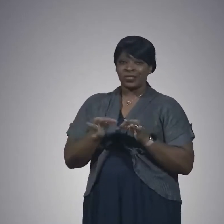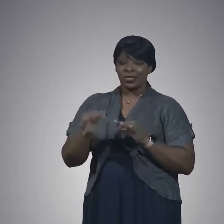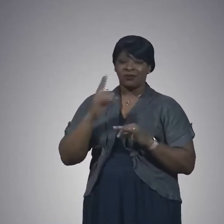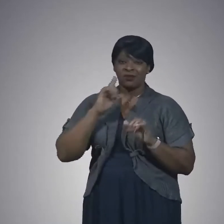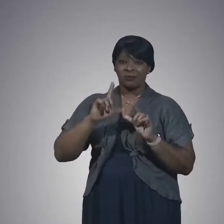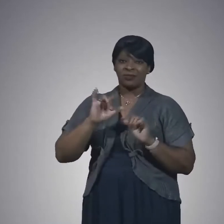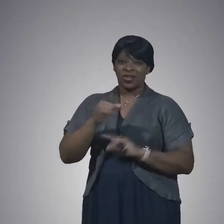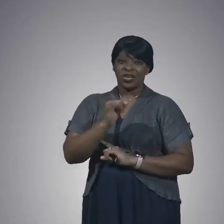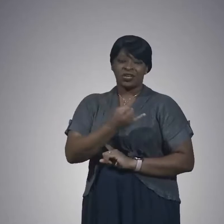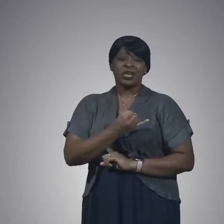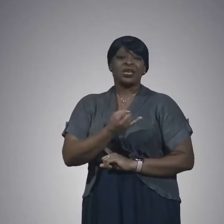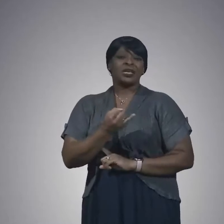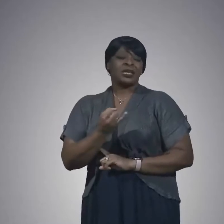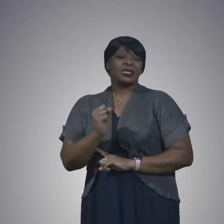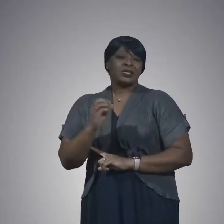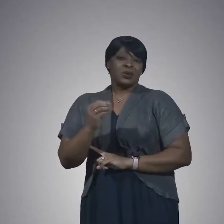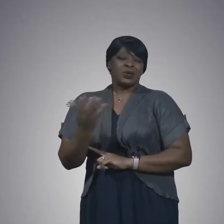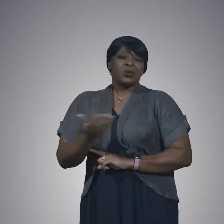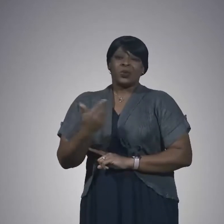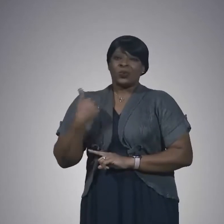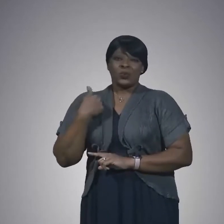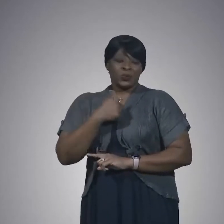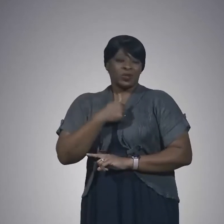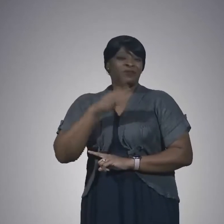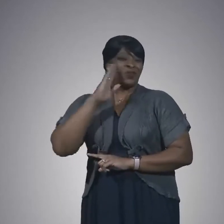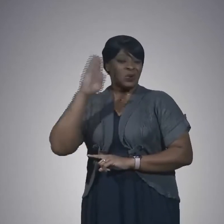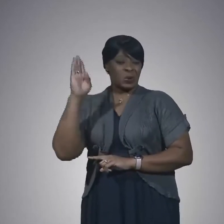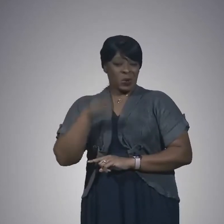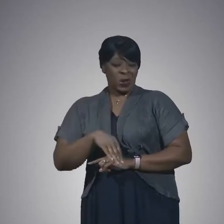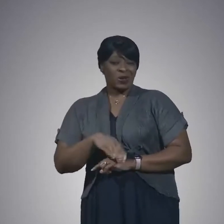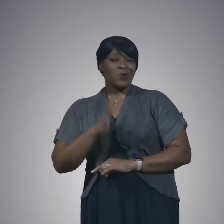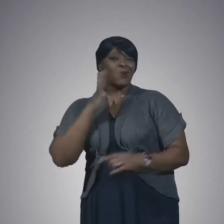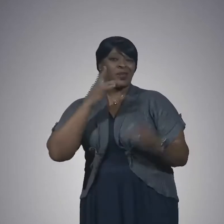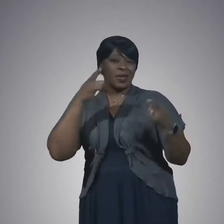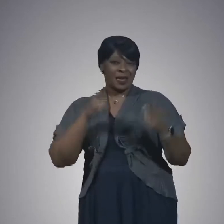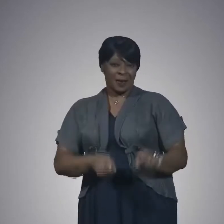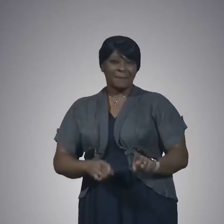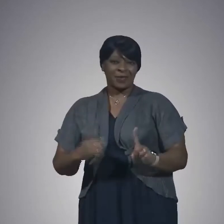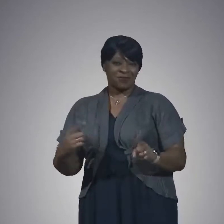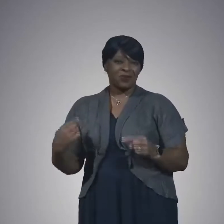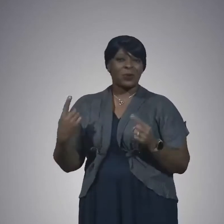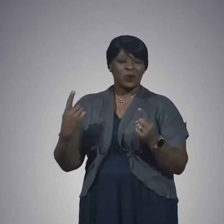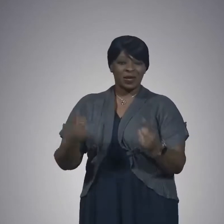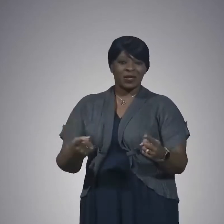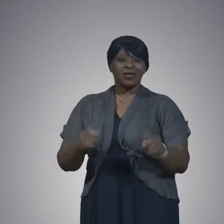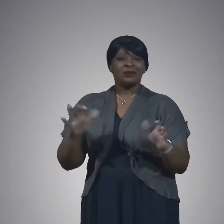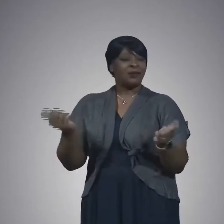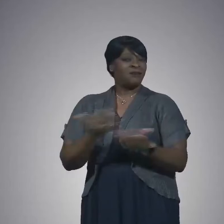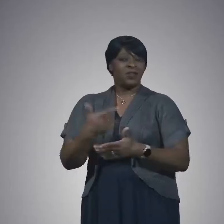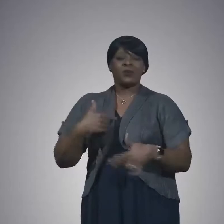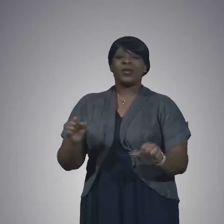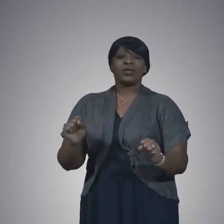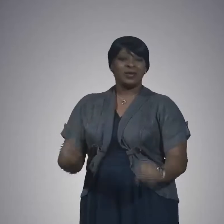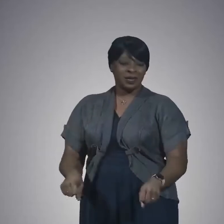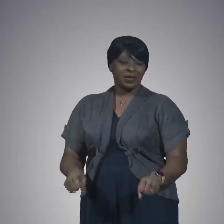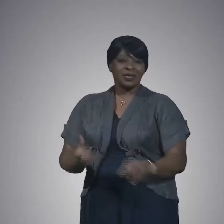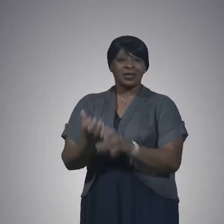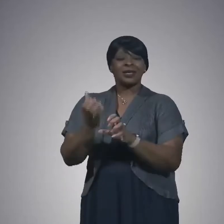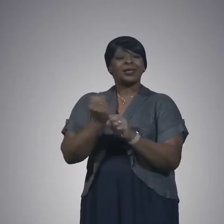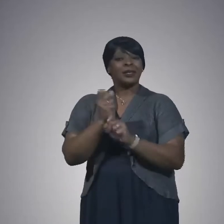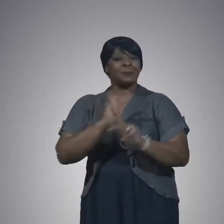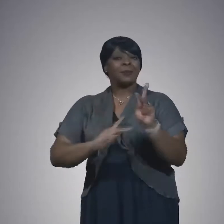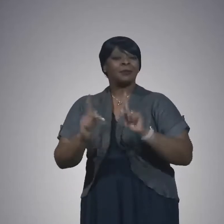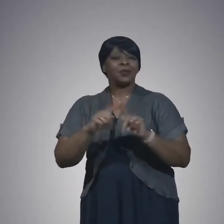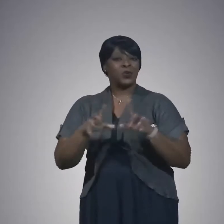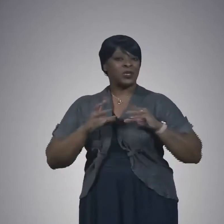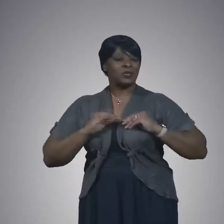And so we have known this day was coming for quite some time. We have done everything we can to get people to